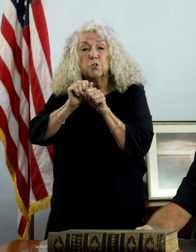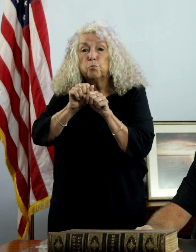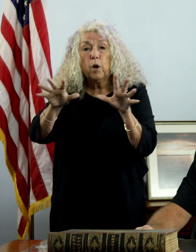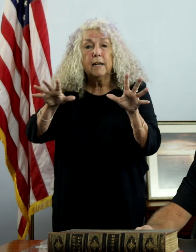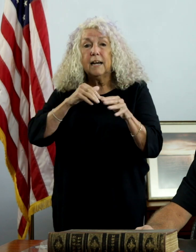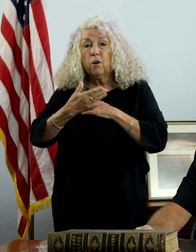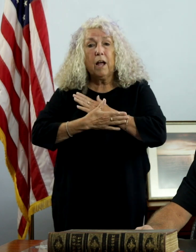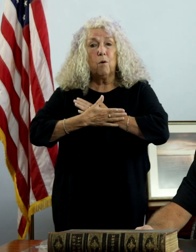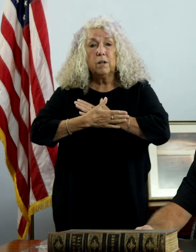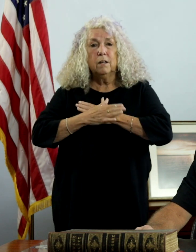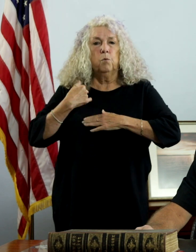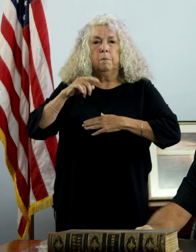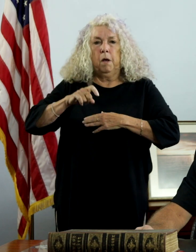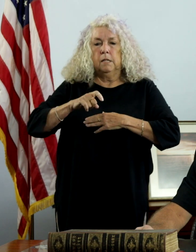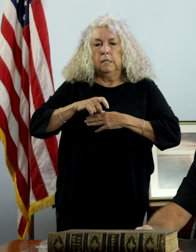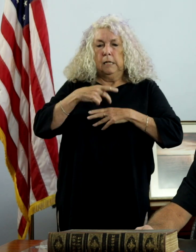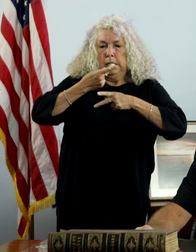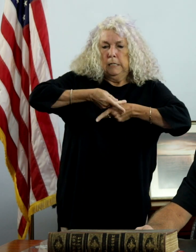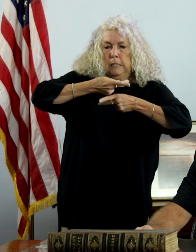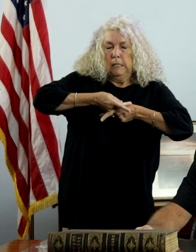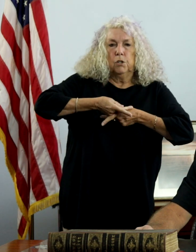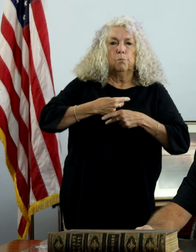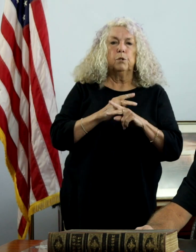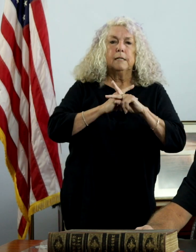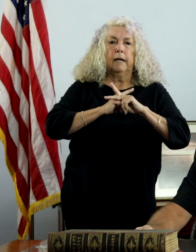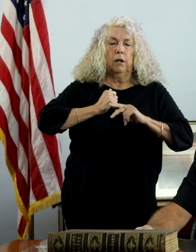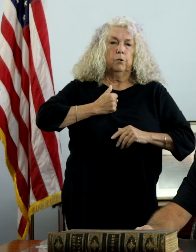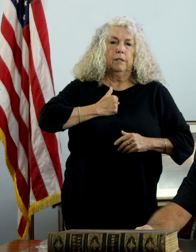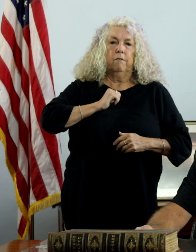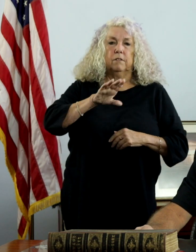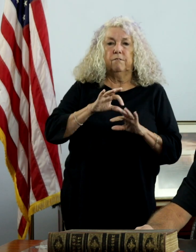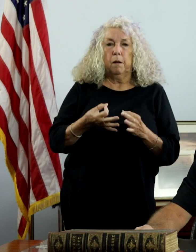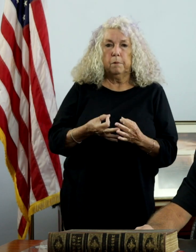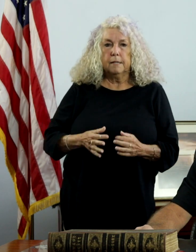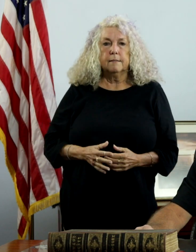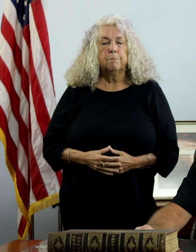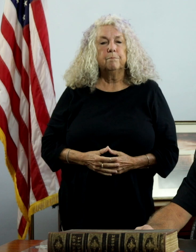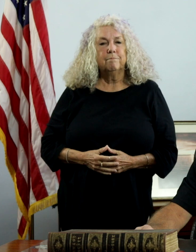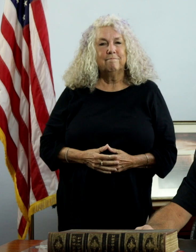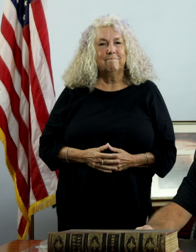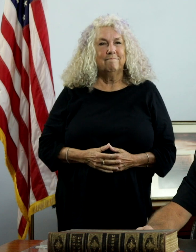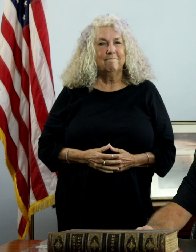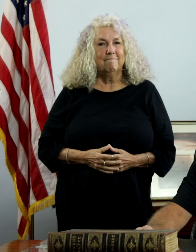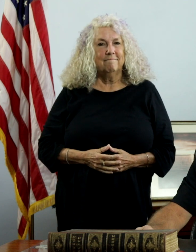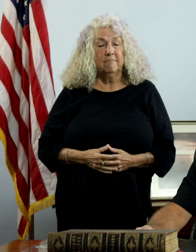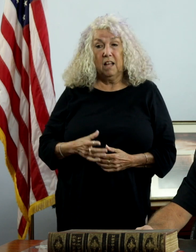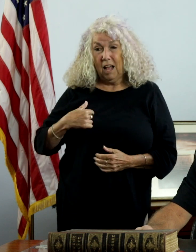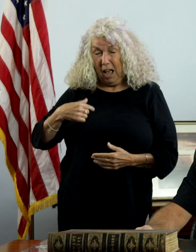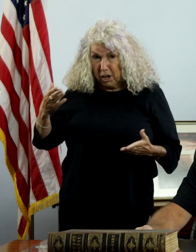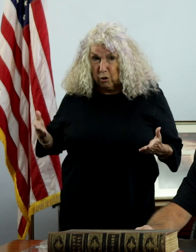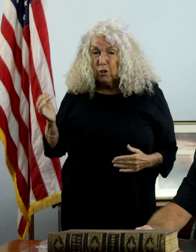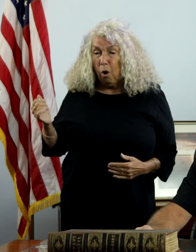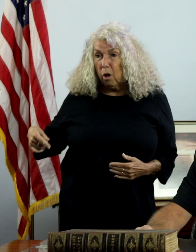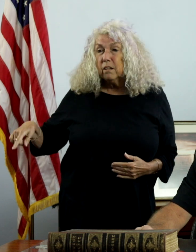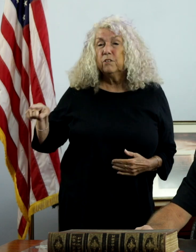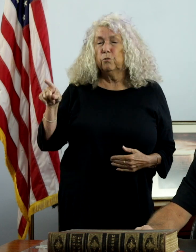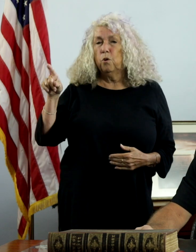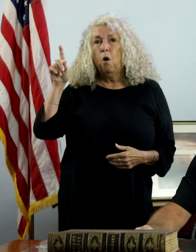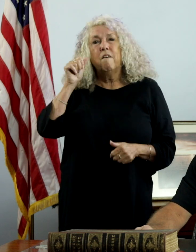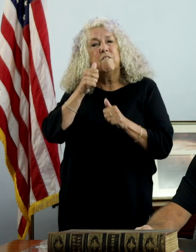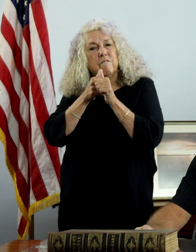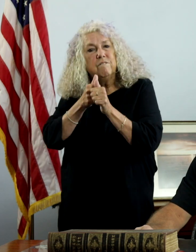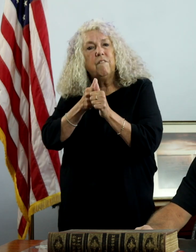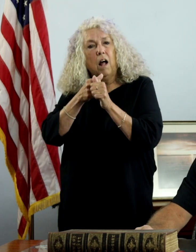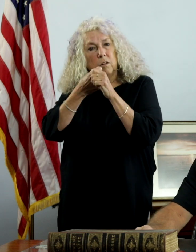in our county, and we must take precautions to protect ourselves and our families. I urge residents to observe